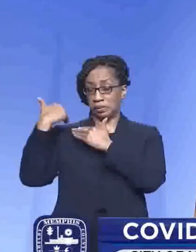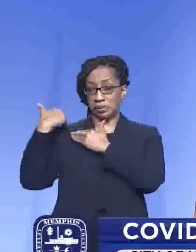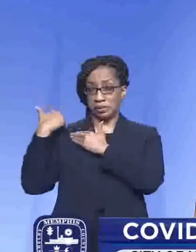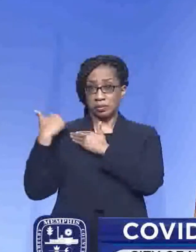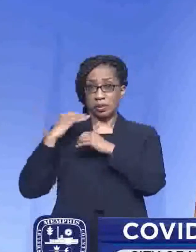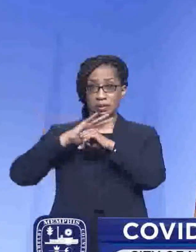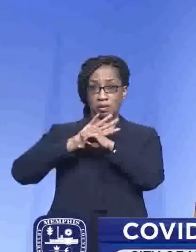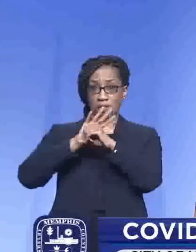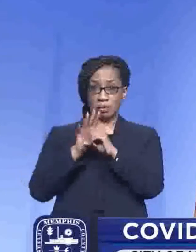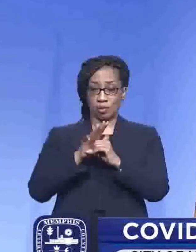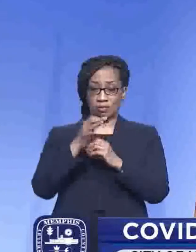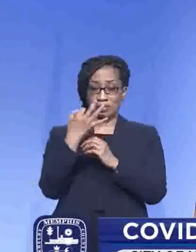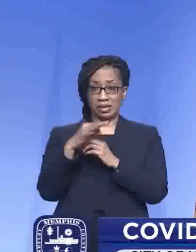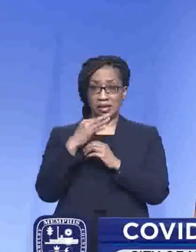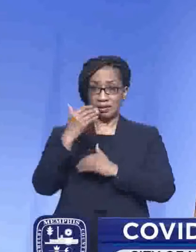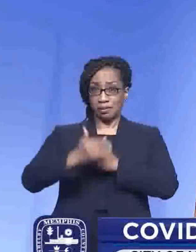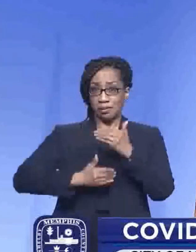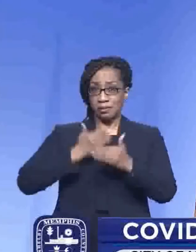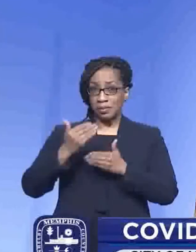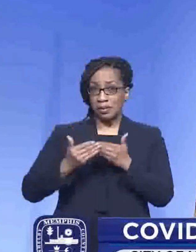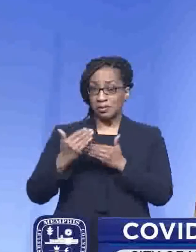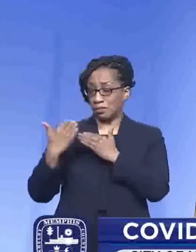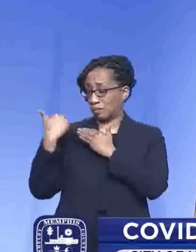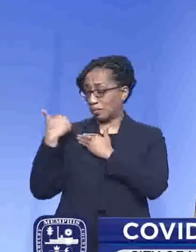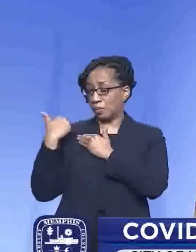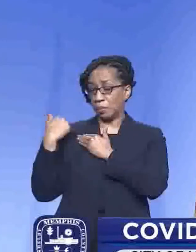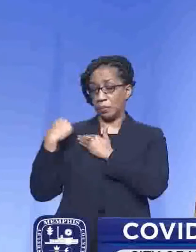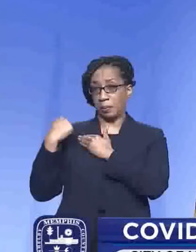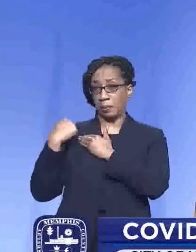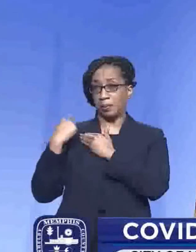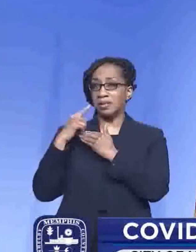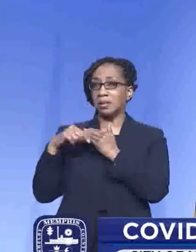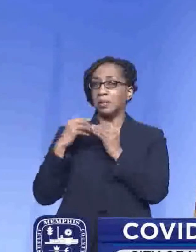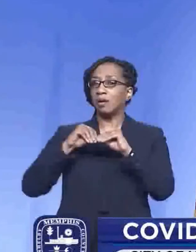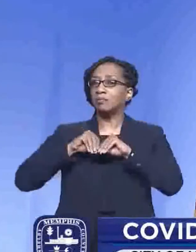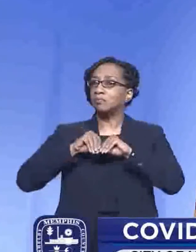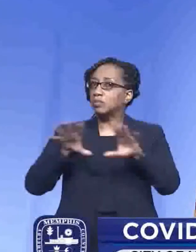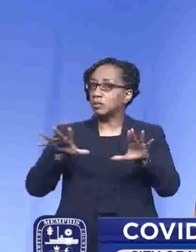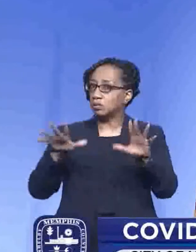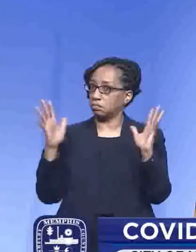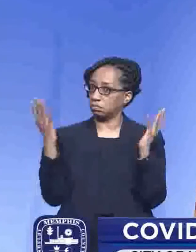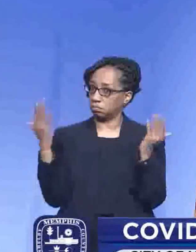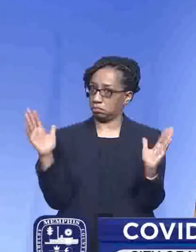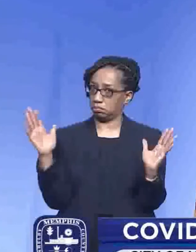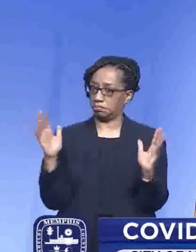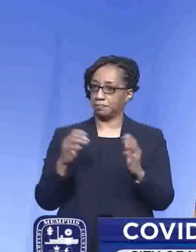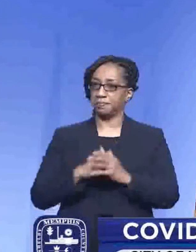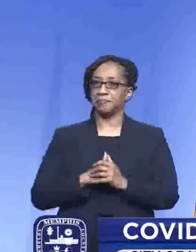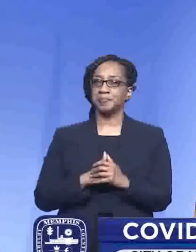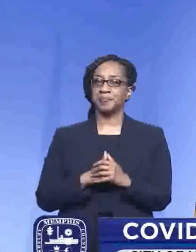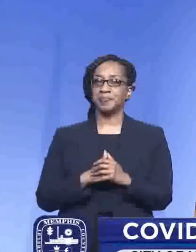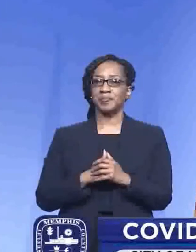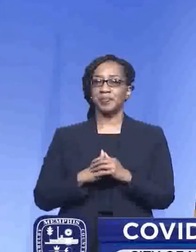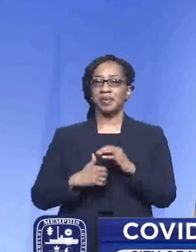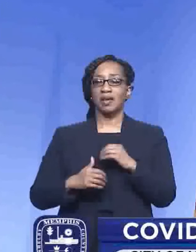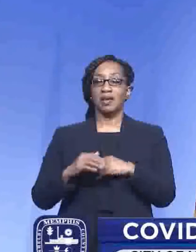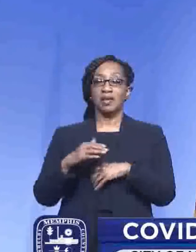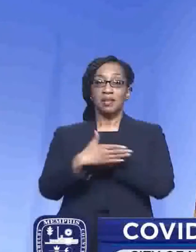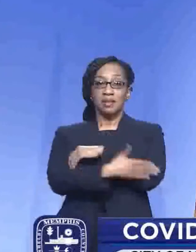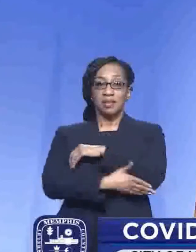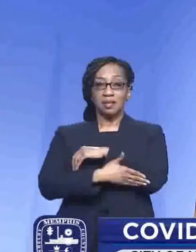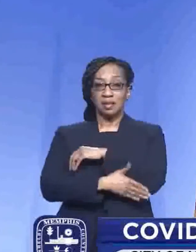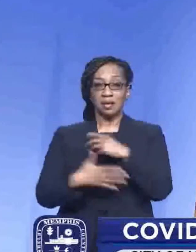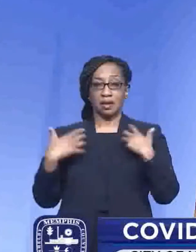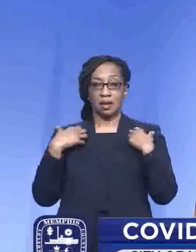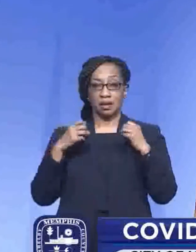COVID-19 vaccination process is strictly about distribution. The county health department is still